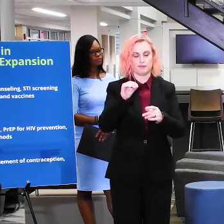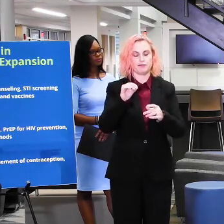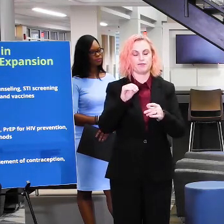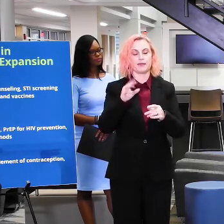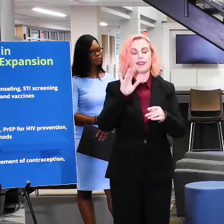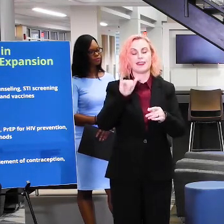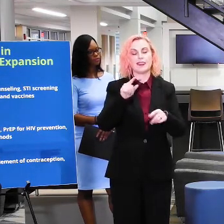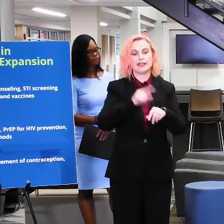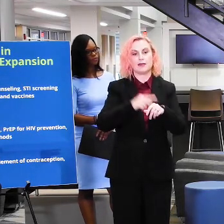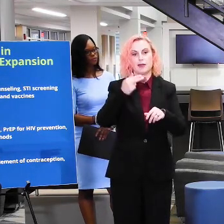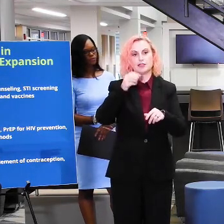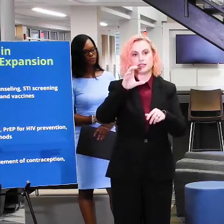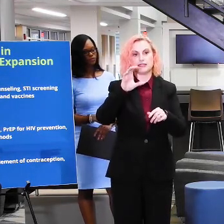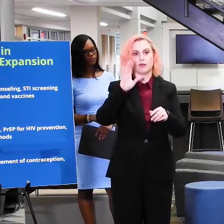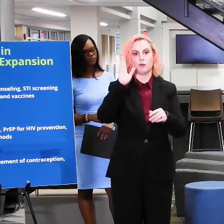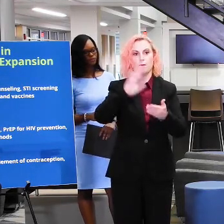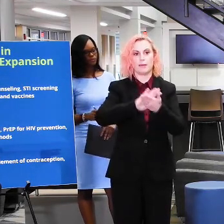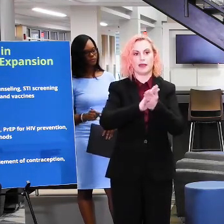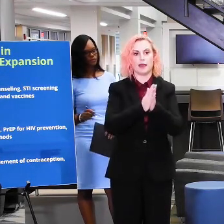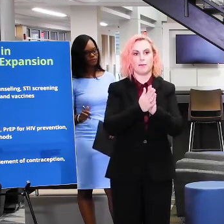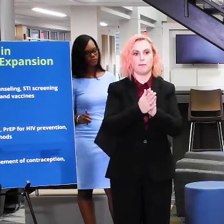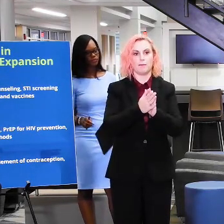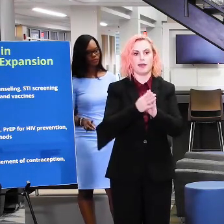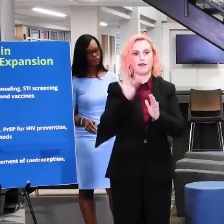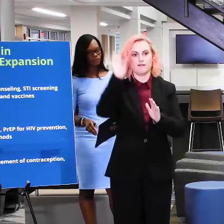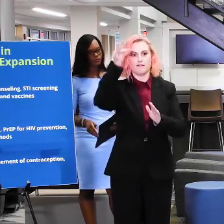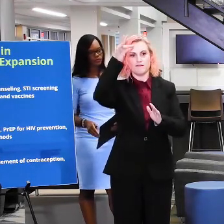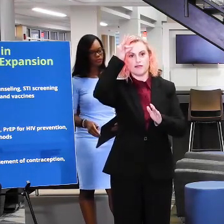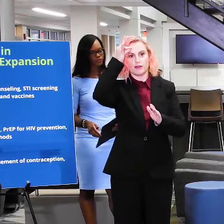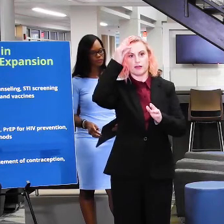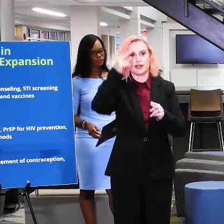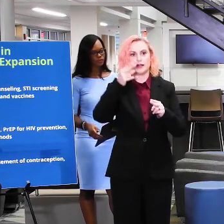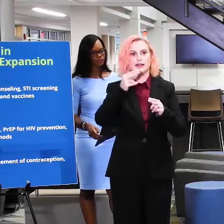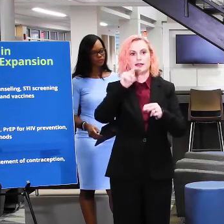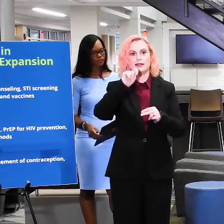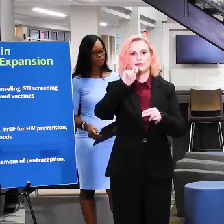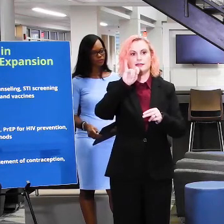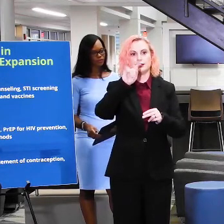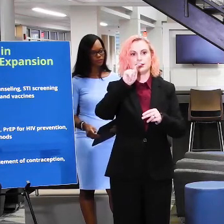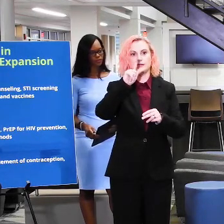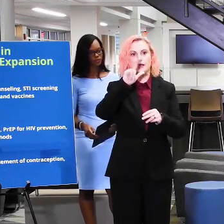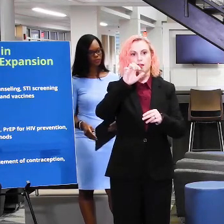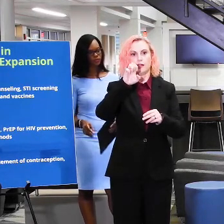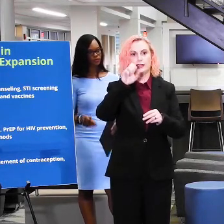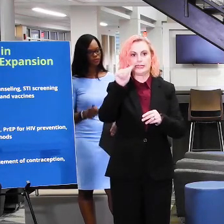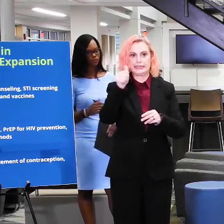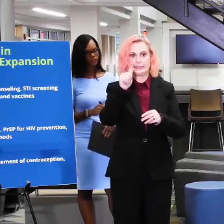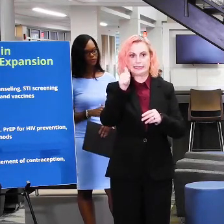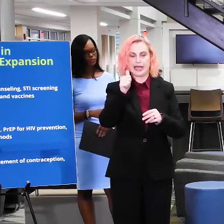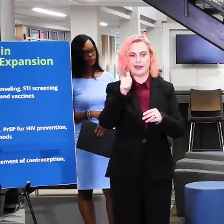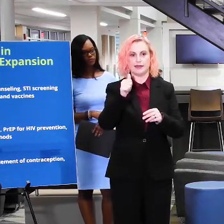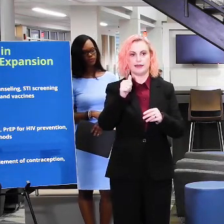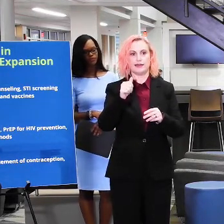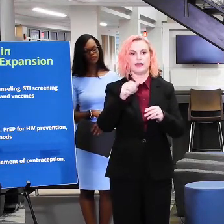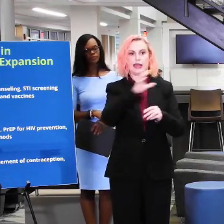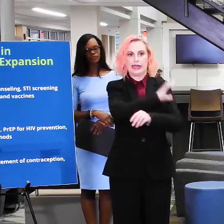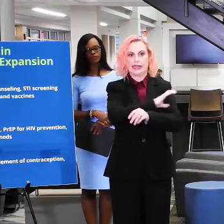HCC will become a federal Title X satellite clinic under the umbrella of the Health